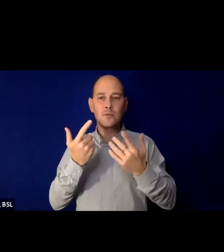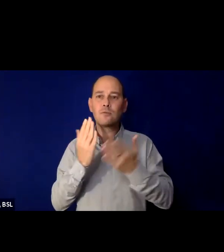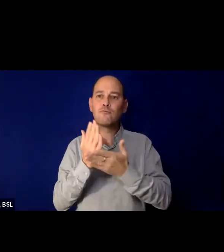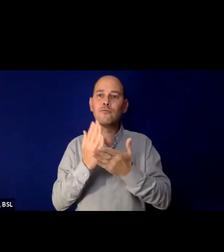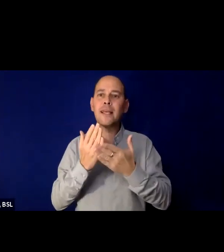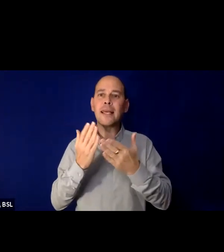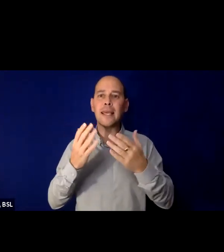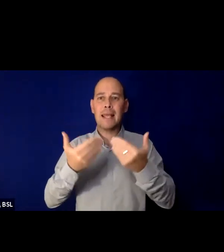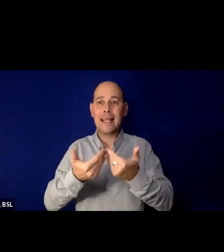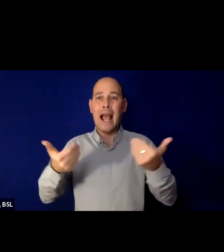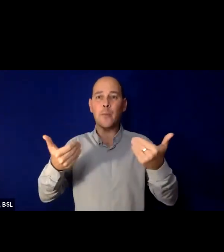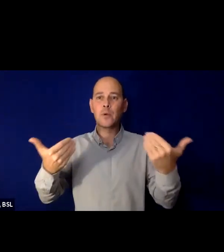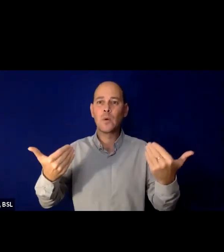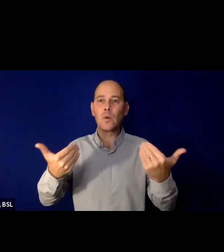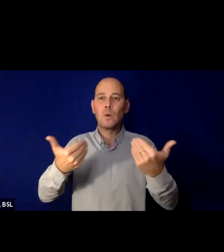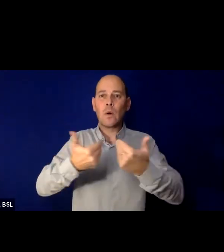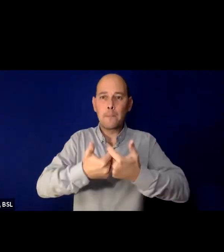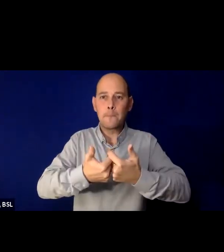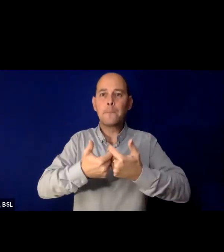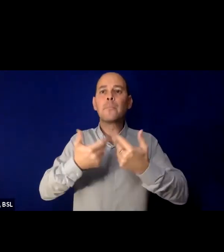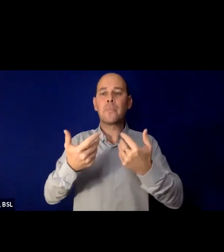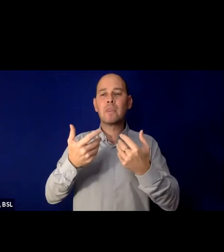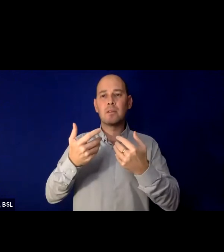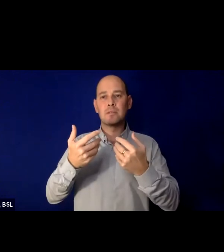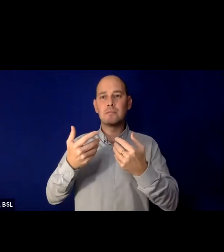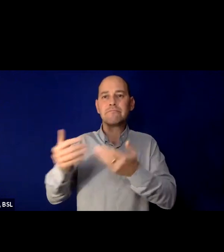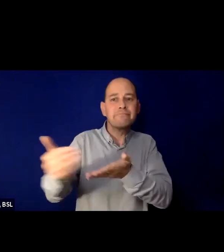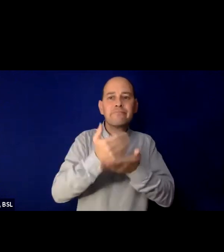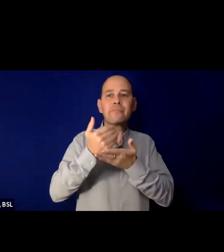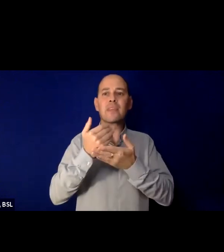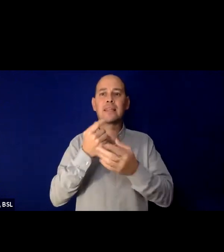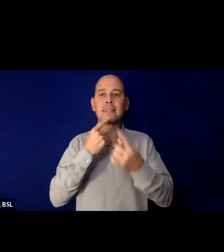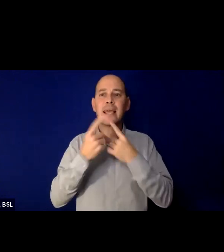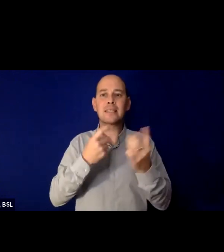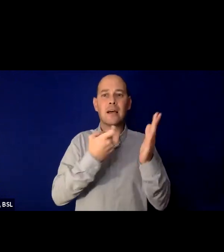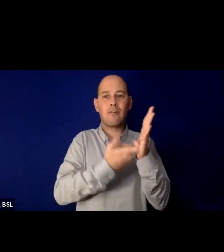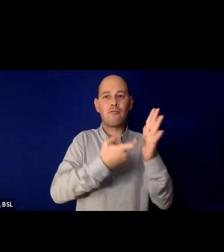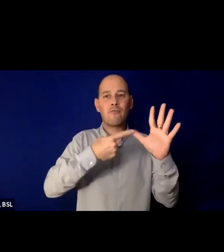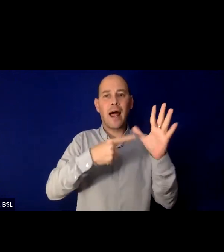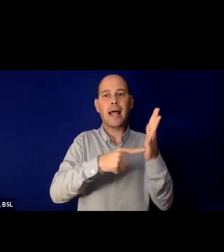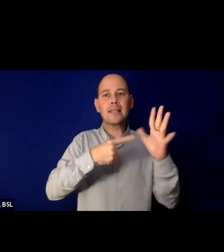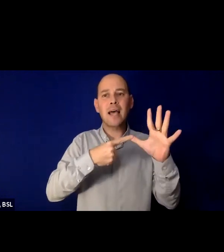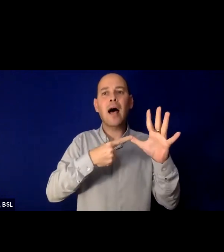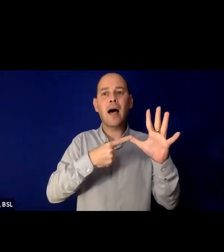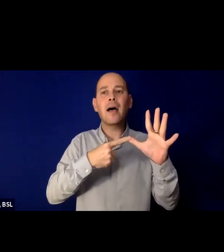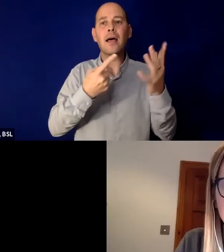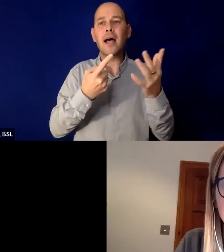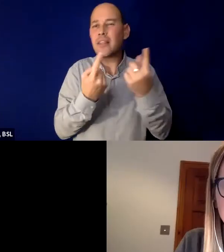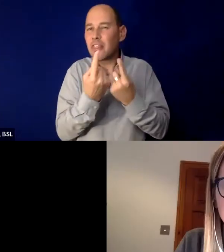that dearth of data with things like the RATA and the rapid AT assessment and things as such.